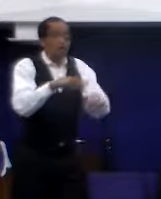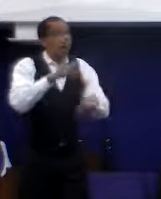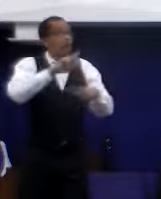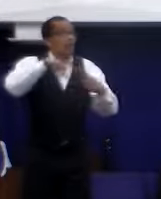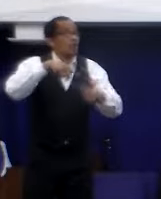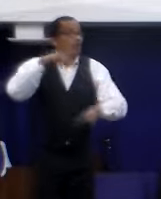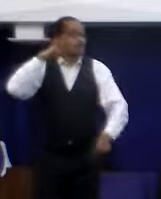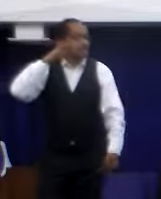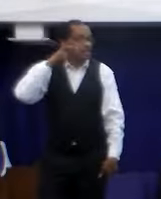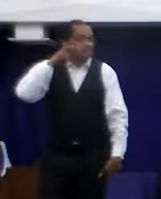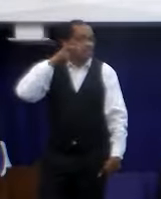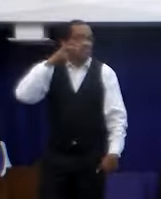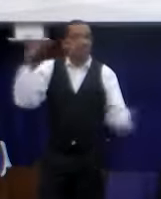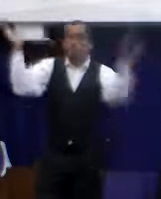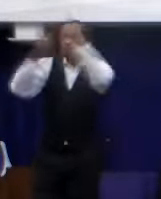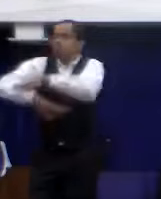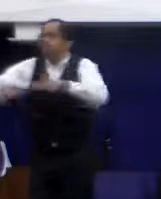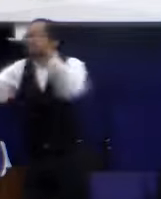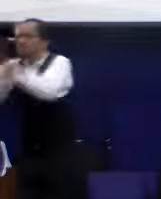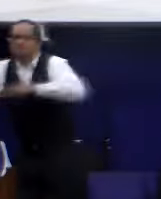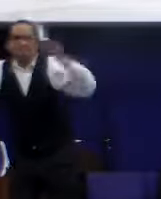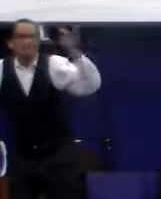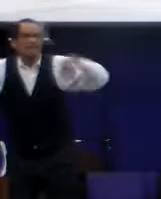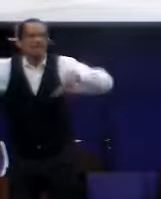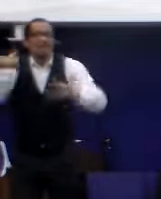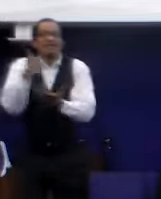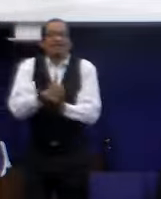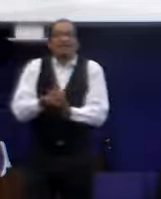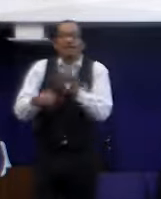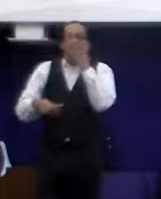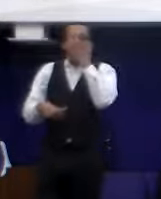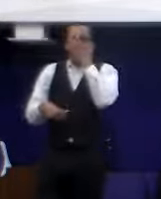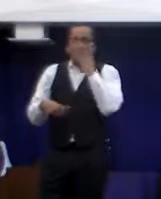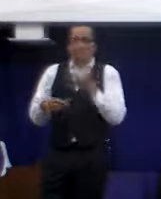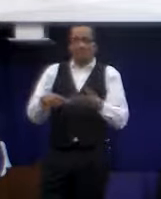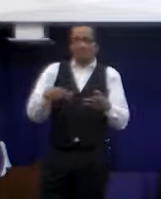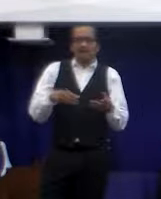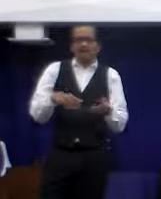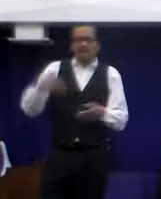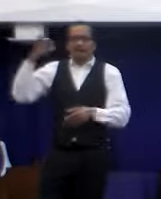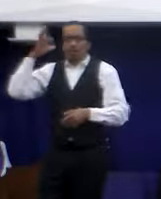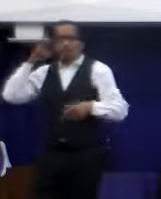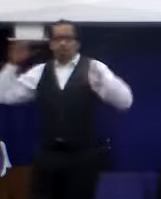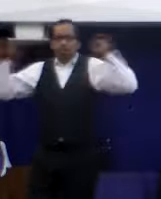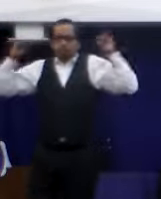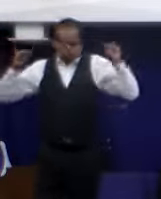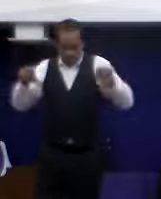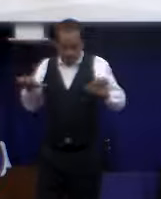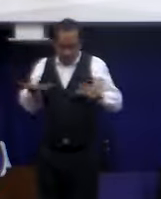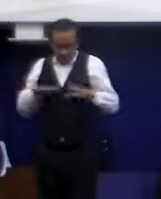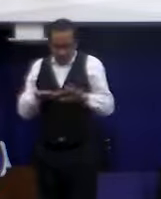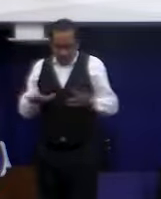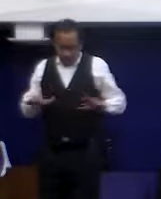we run into a terrible storm, y'all. Yes. Amen. It came howling like out of the woods. It sounded like an ear, frightening. And it